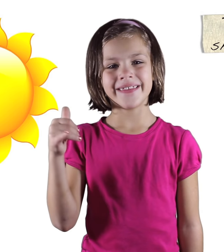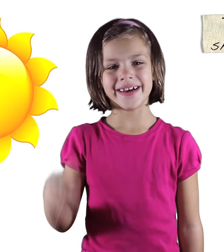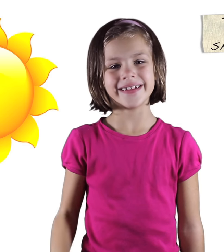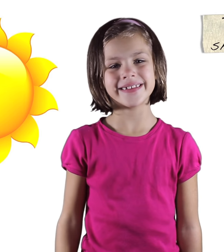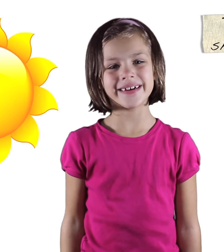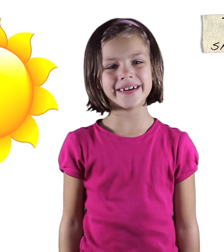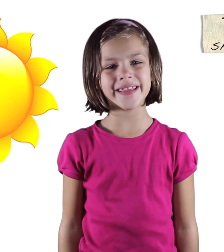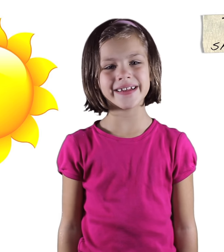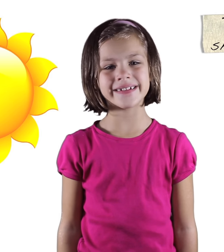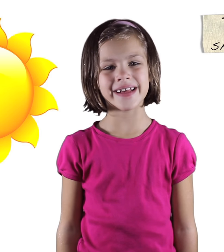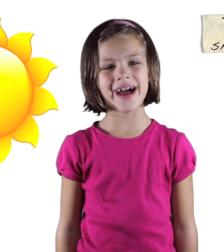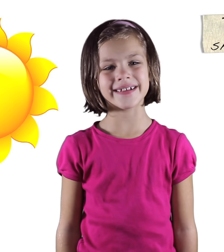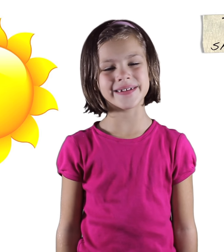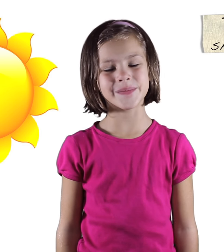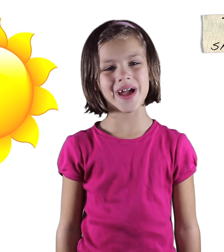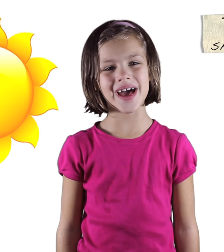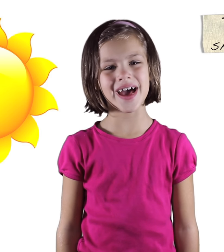the summer shines so bright